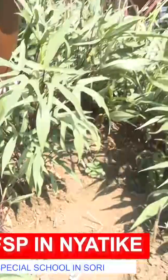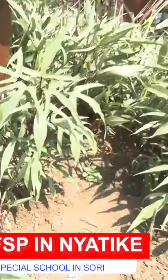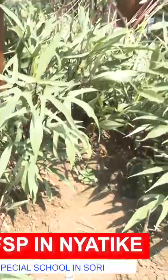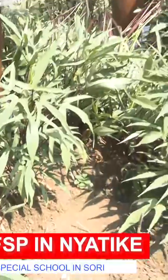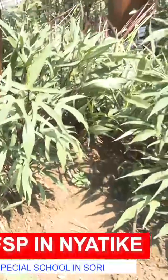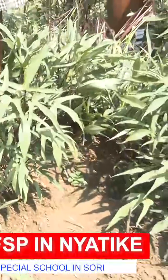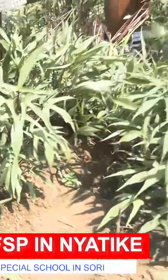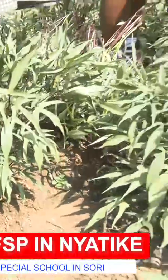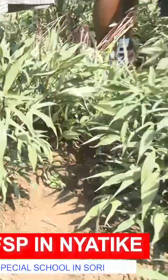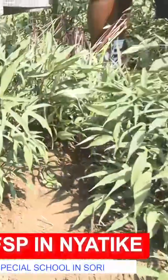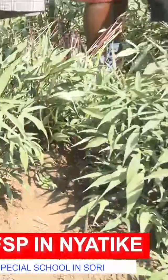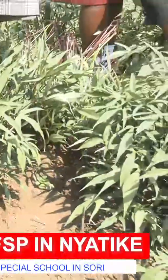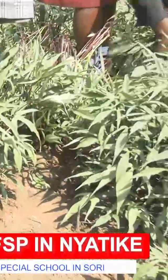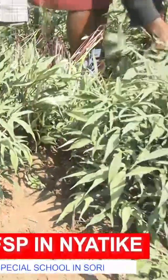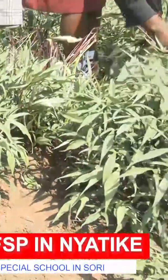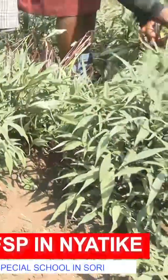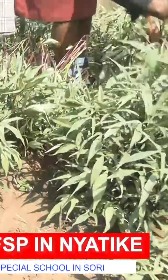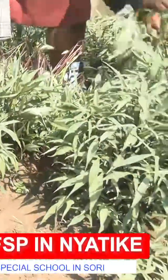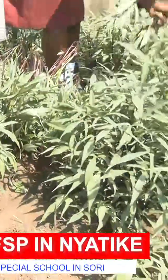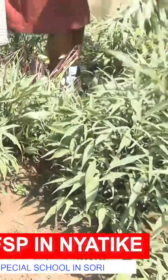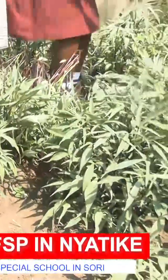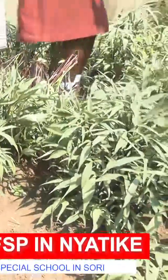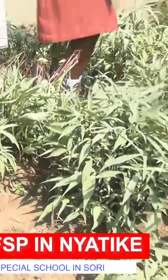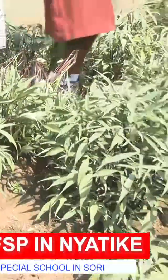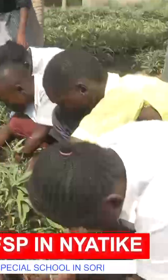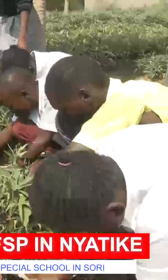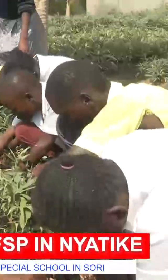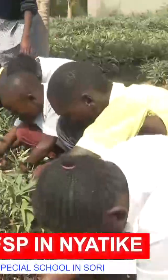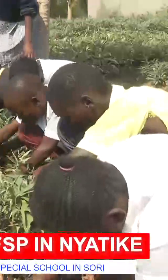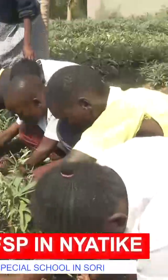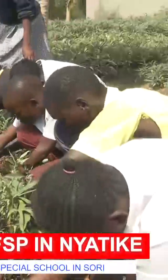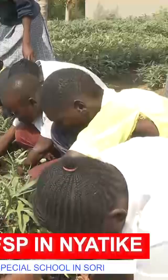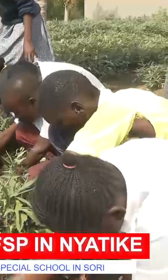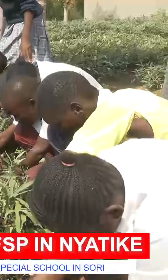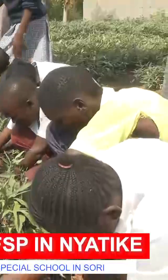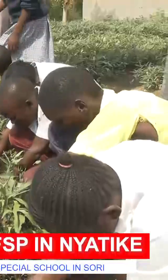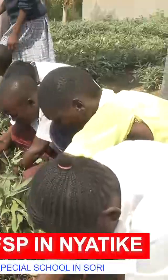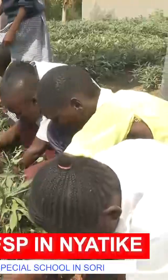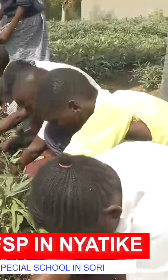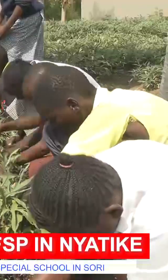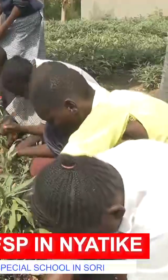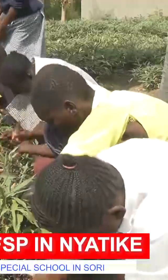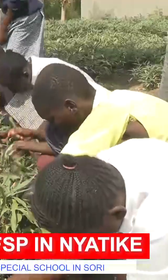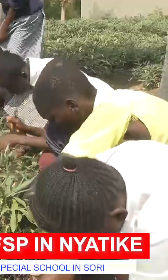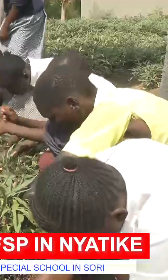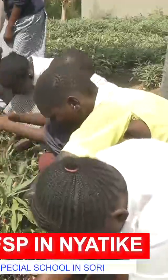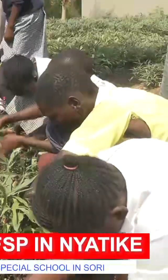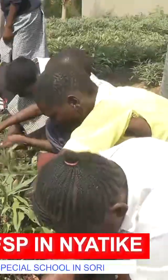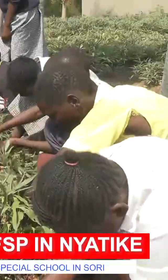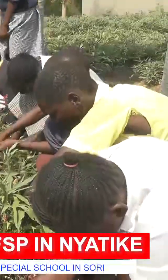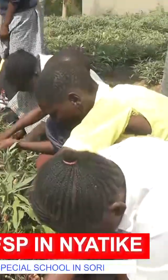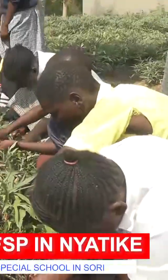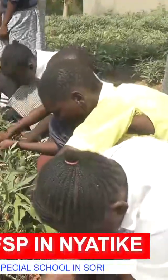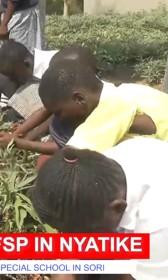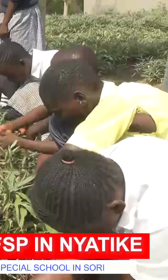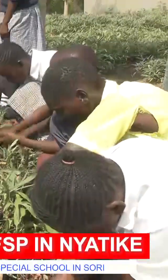County that has arid characteristics. Food insecurity is high, and access